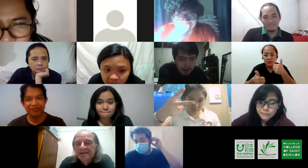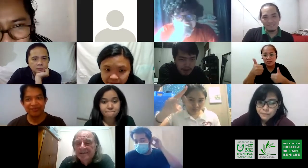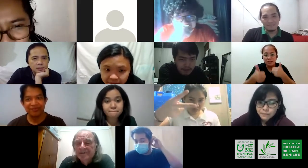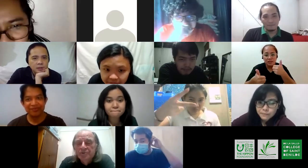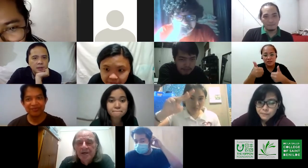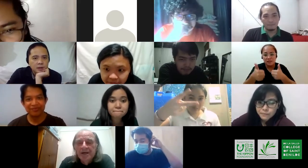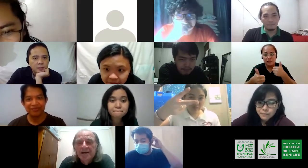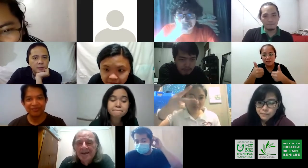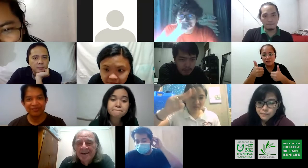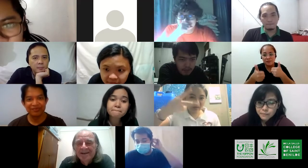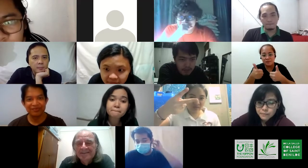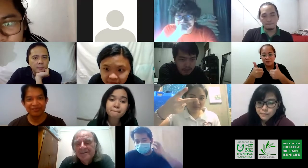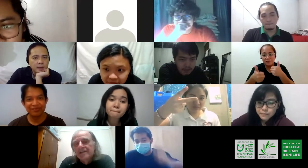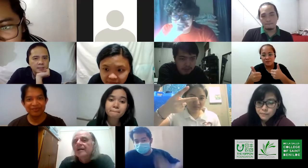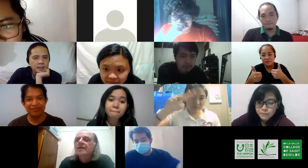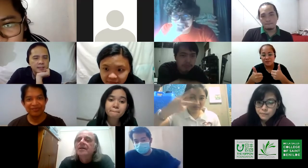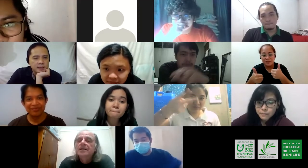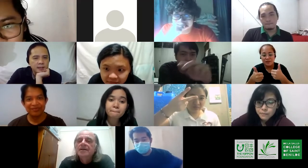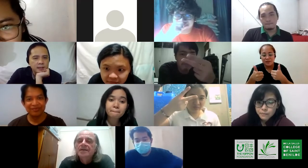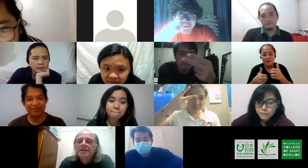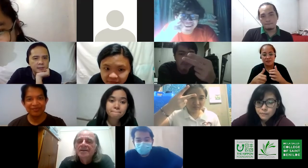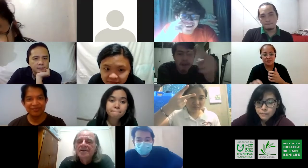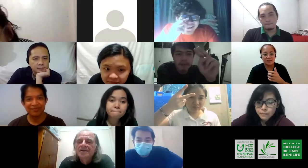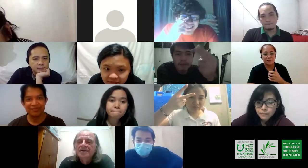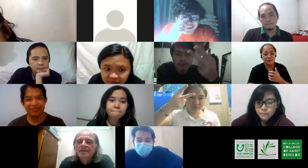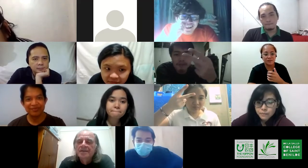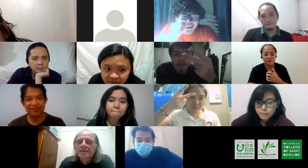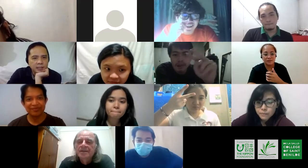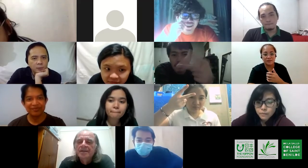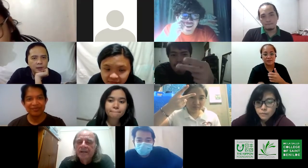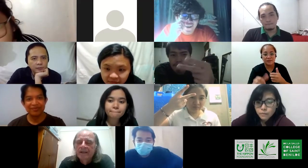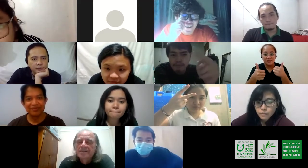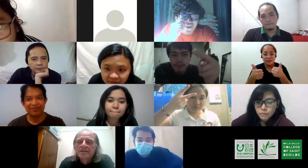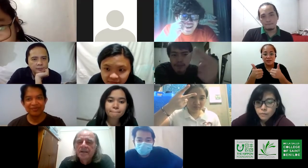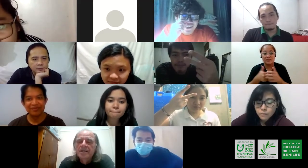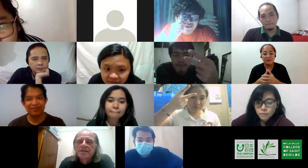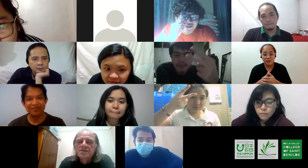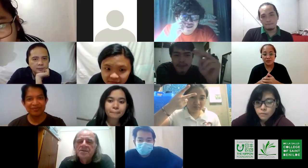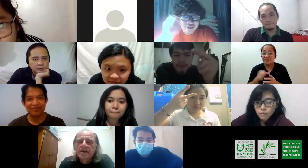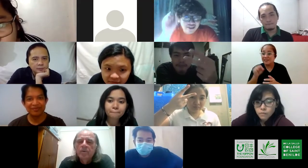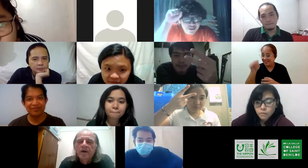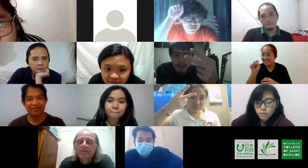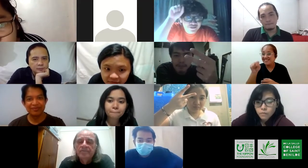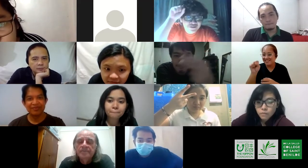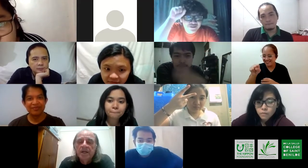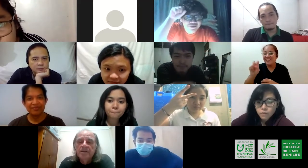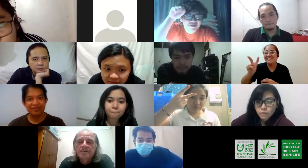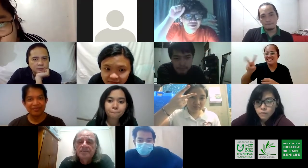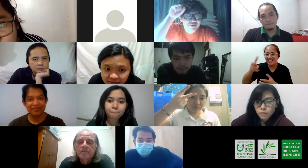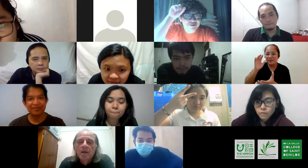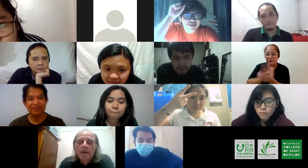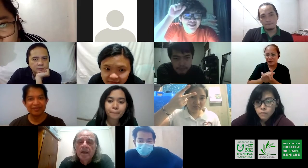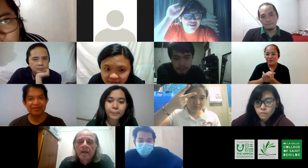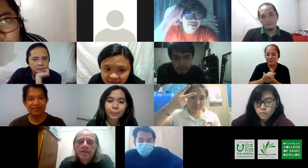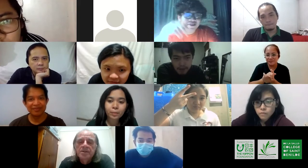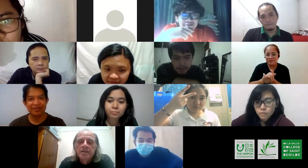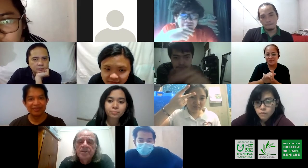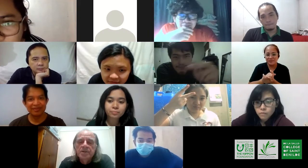Did you check? Meng saying second wife. Yes, it is his second wife, yes. And it seems that she